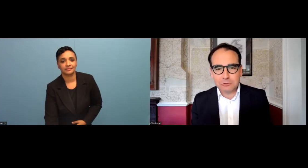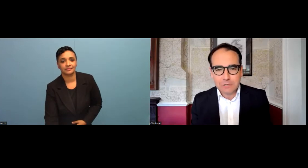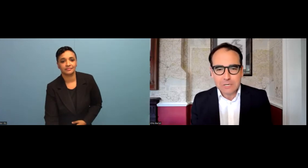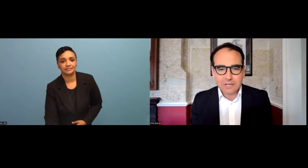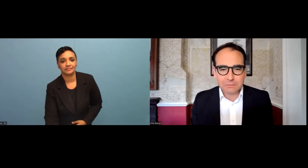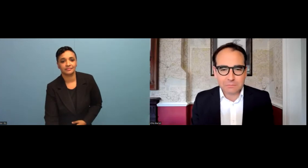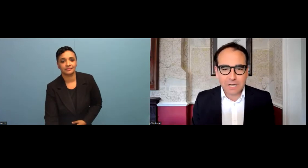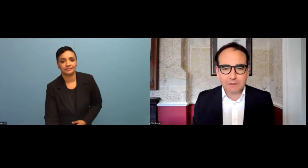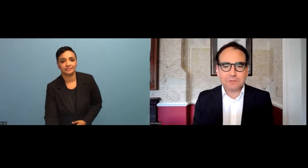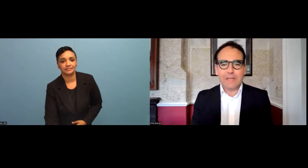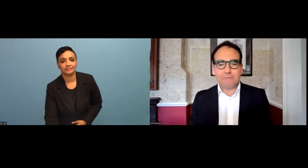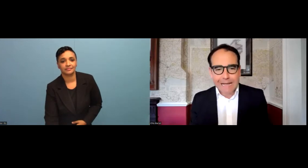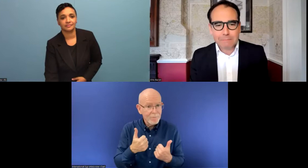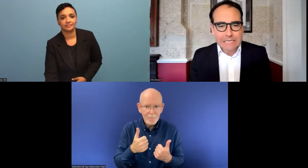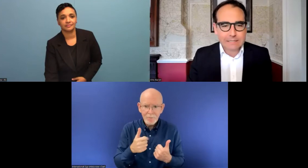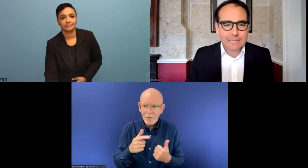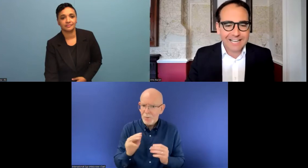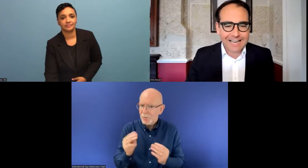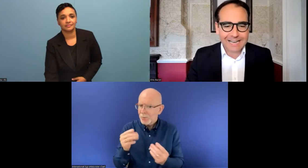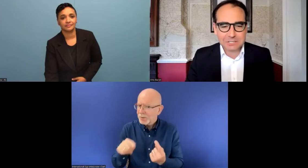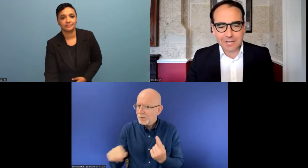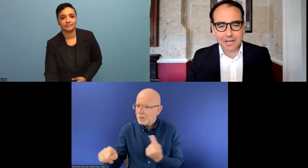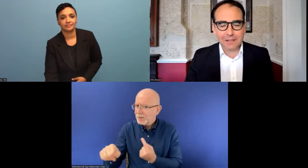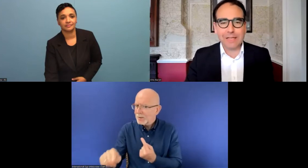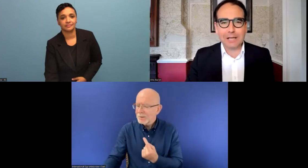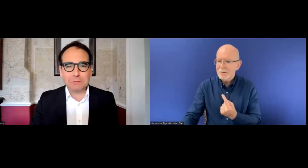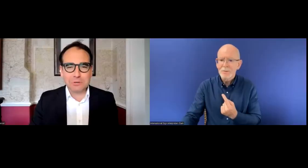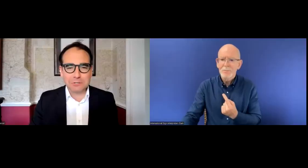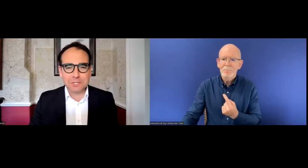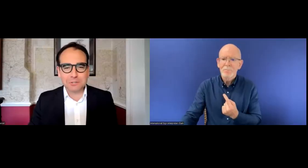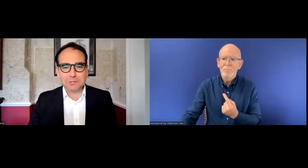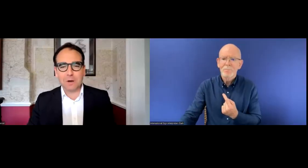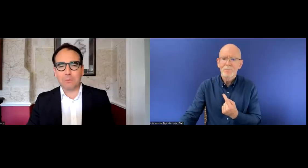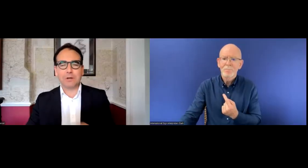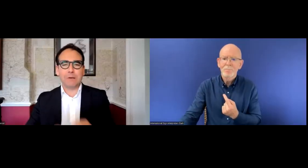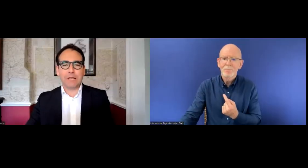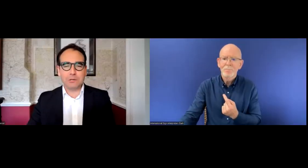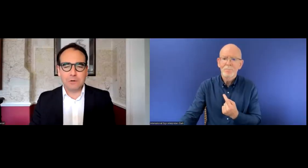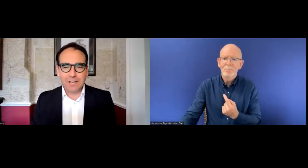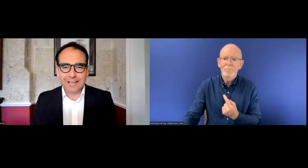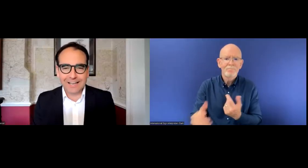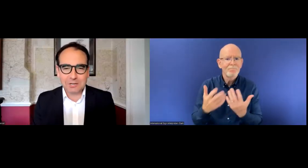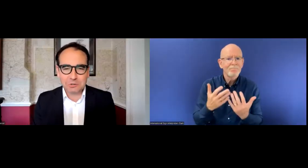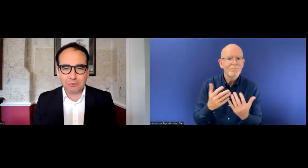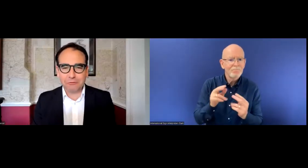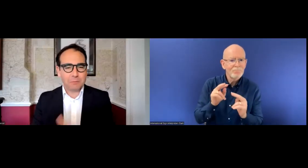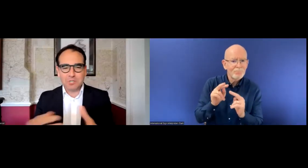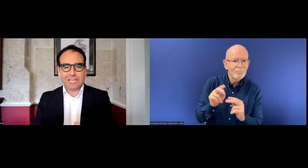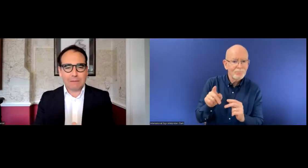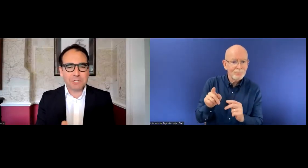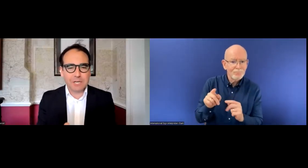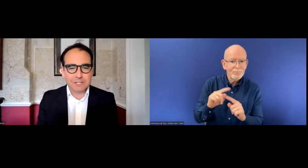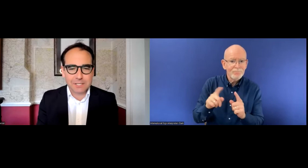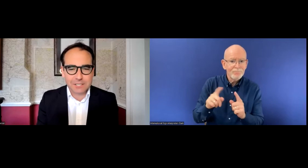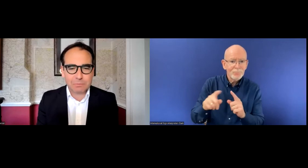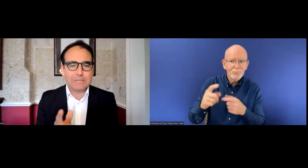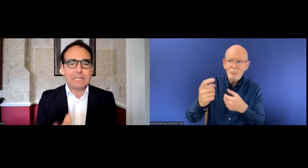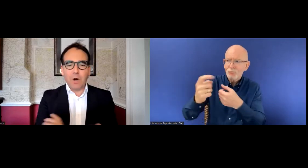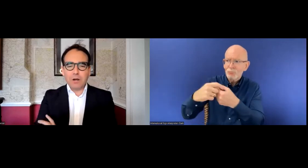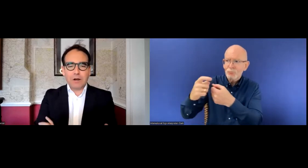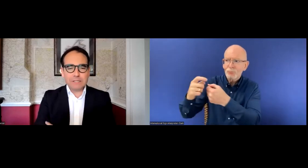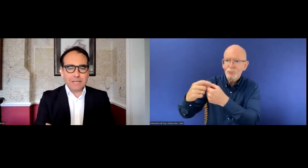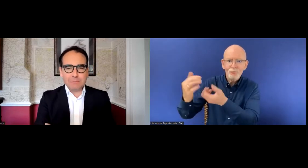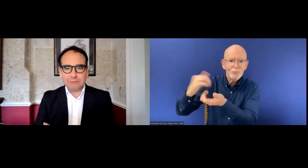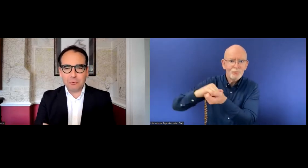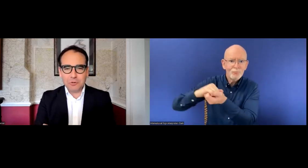the children themselves and their families and their communities as well. We're going to play you a short film which encapsulates this, but